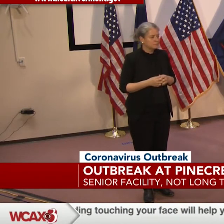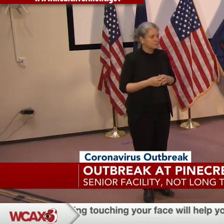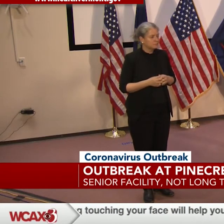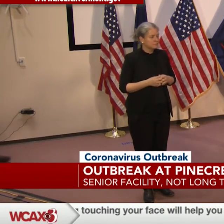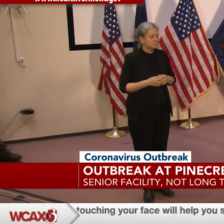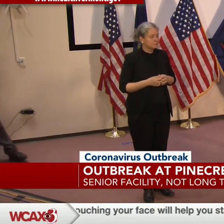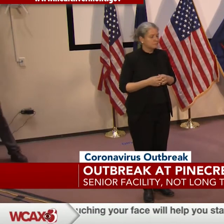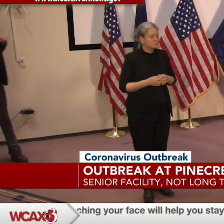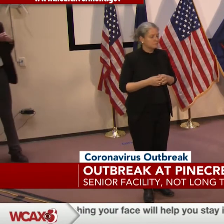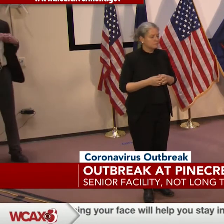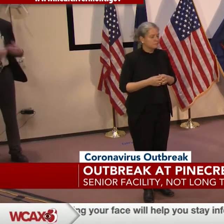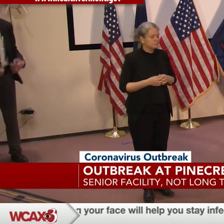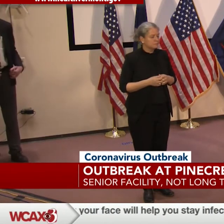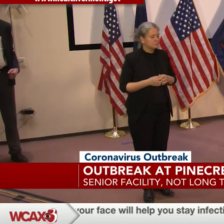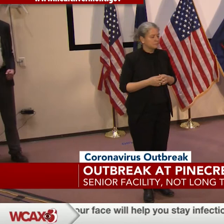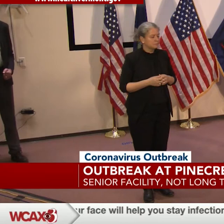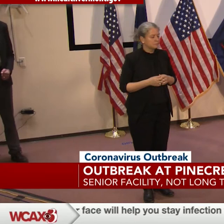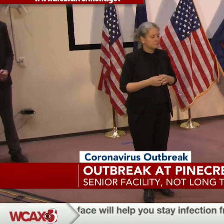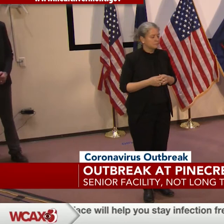Go ahead, Greg.